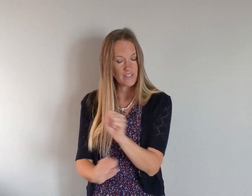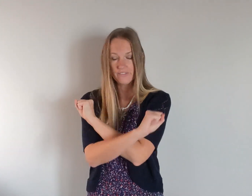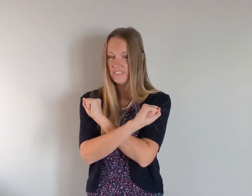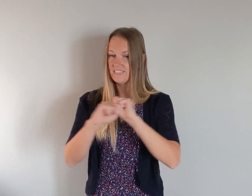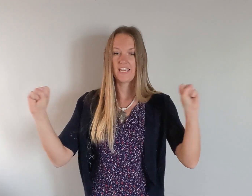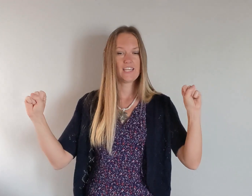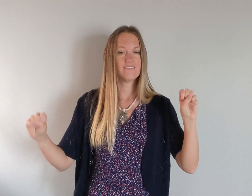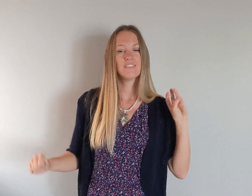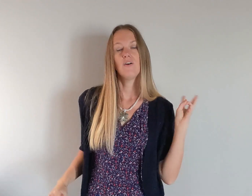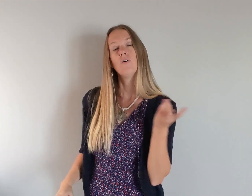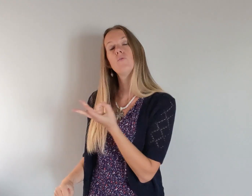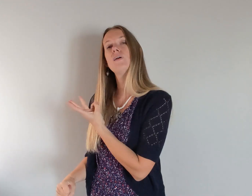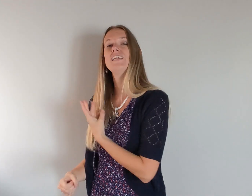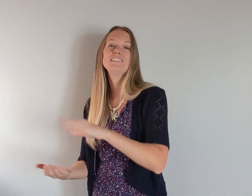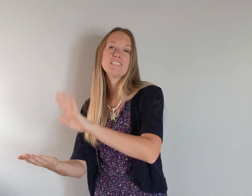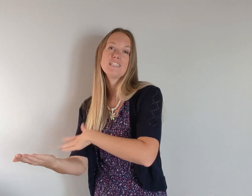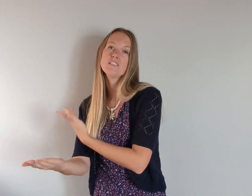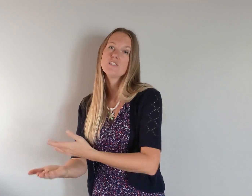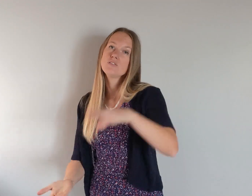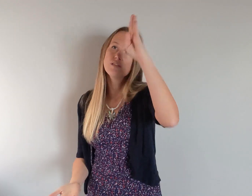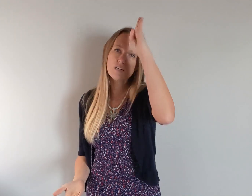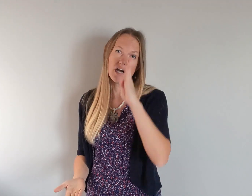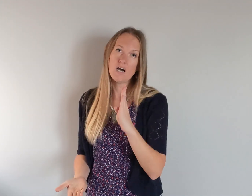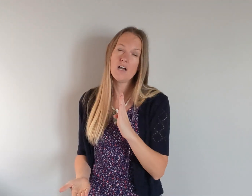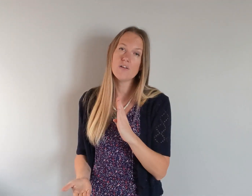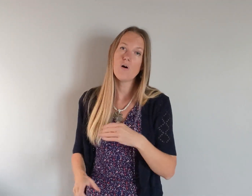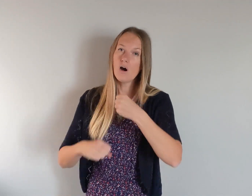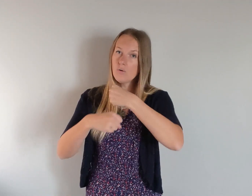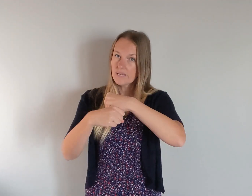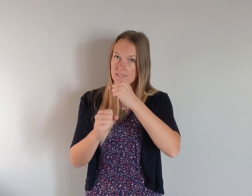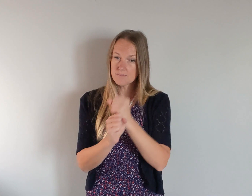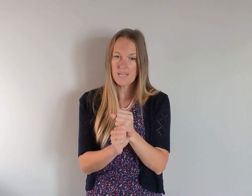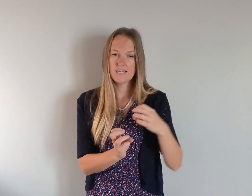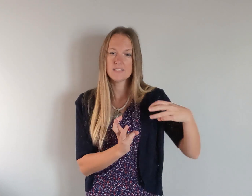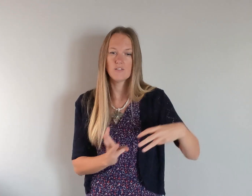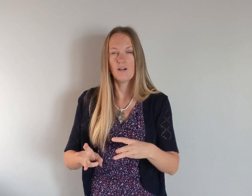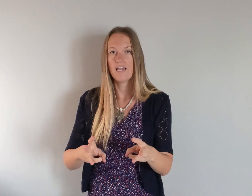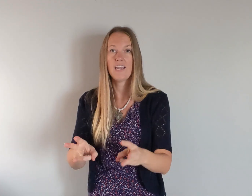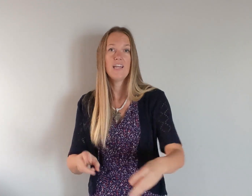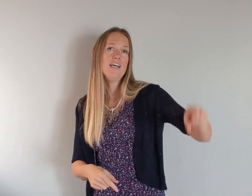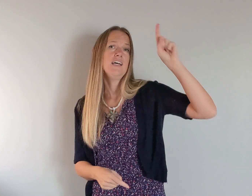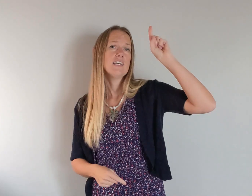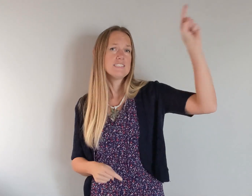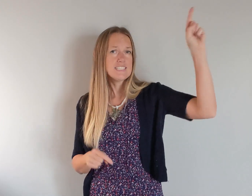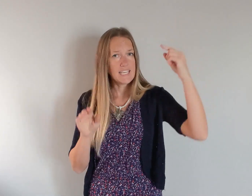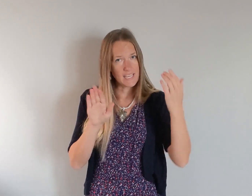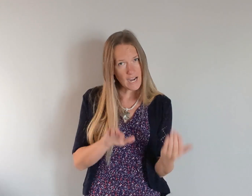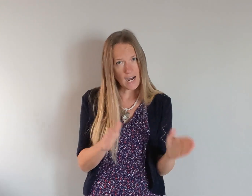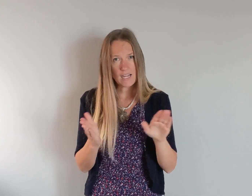who saves. We sing to the God who always makes a way, because He hung